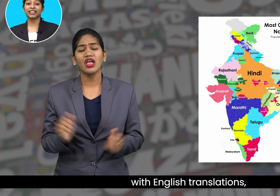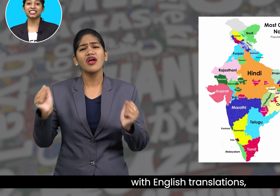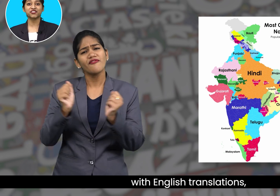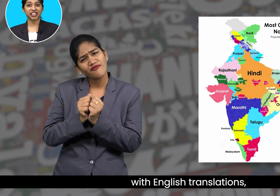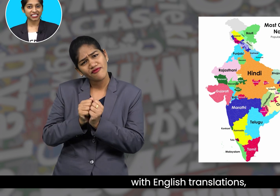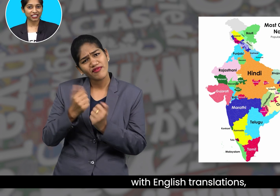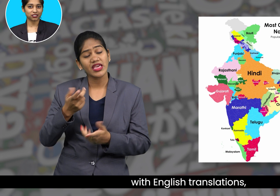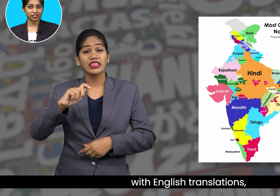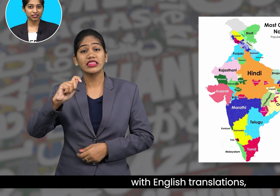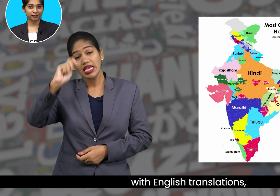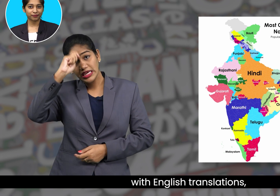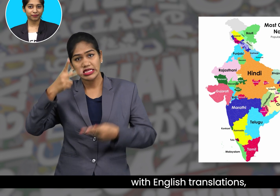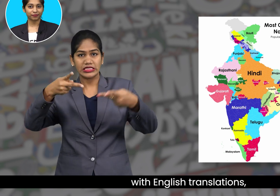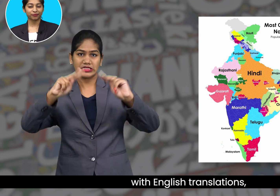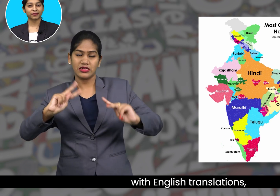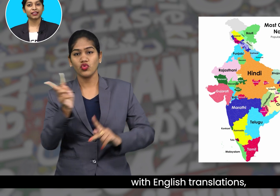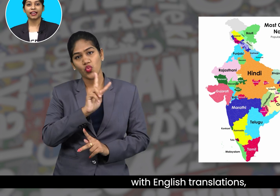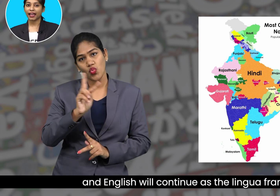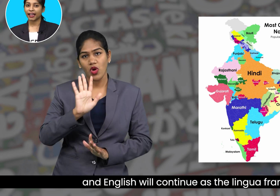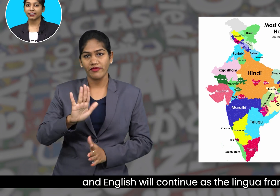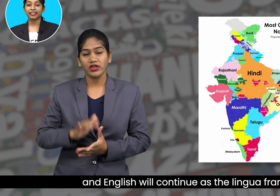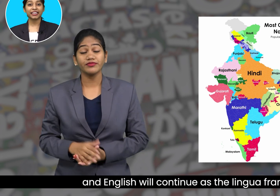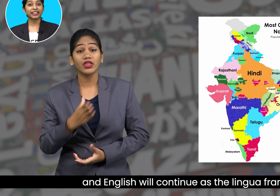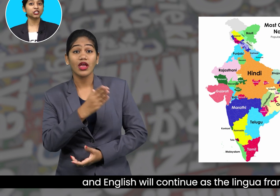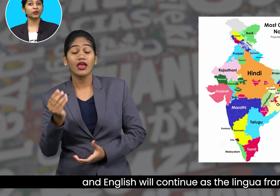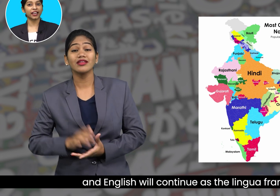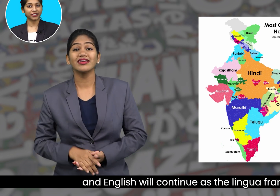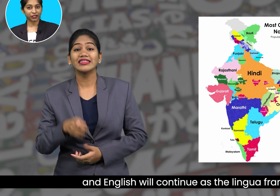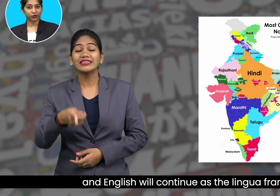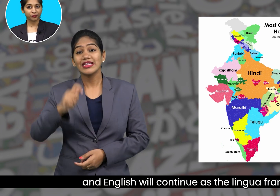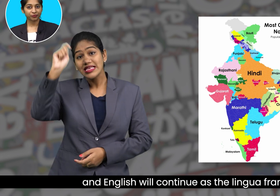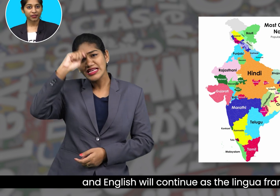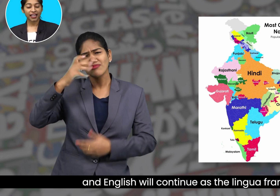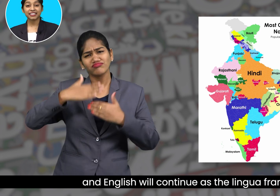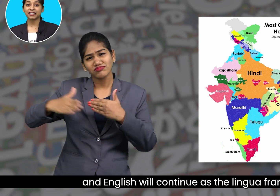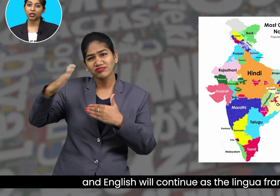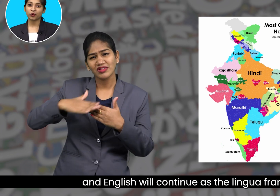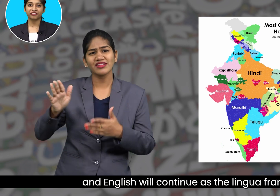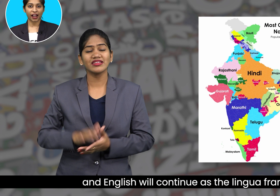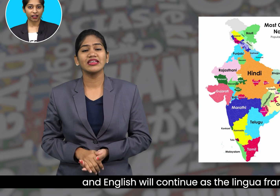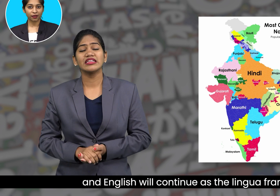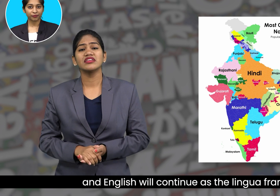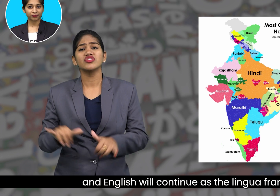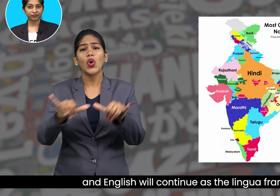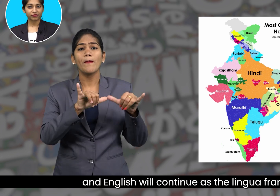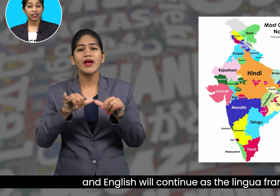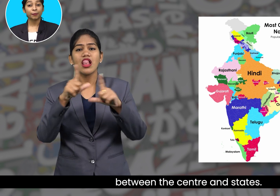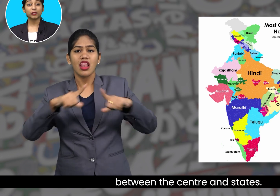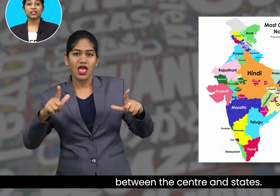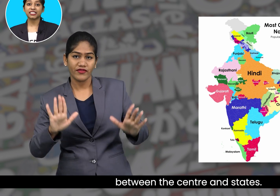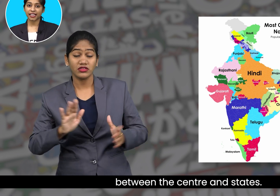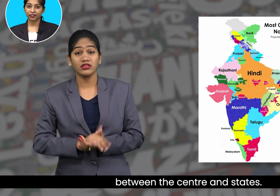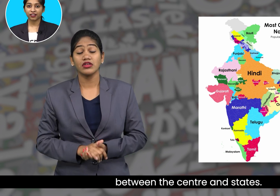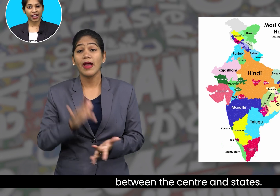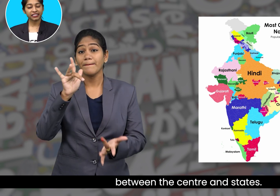with English translations, and English will continue as the lingua franca